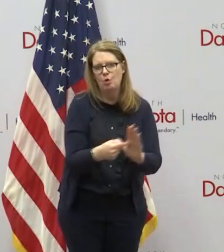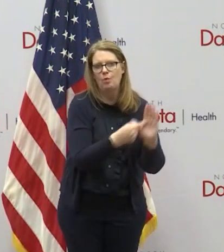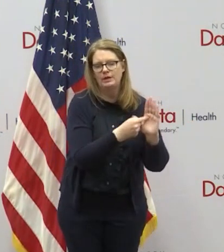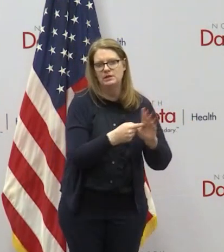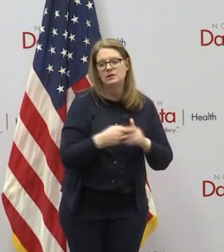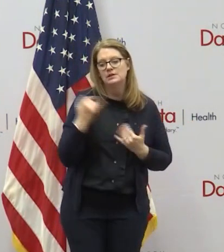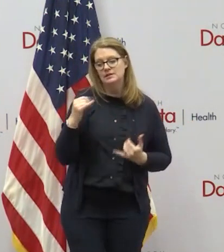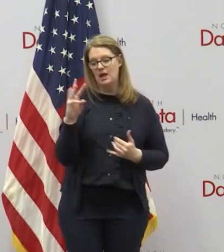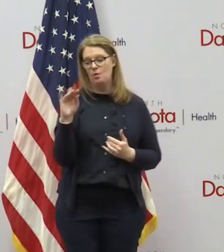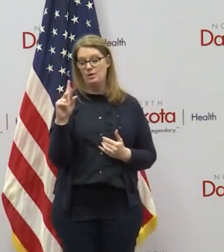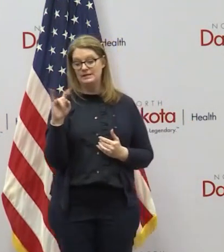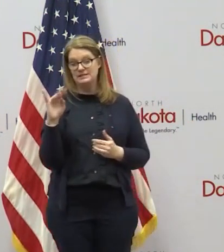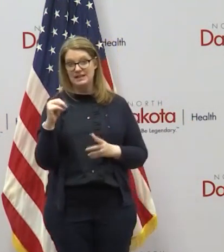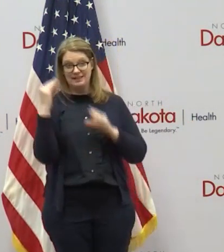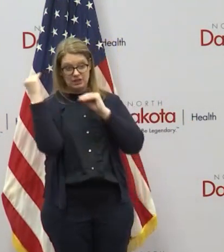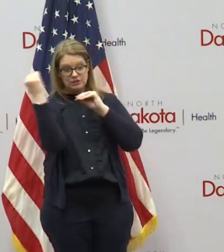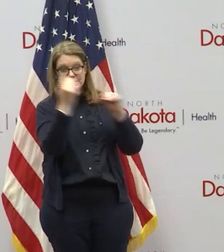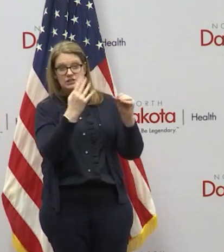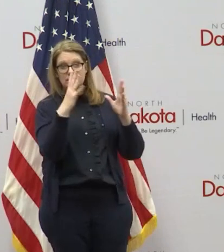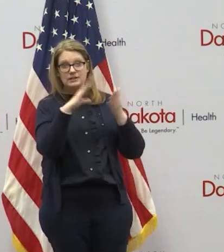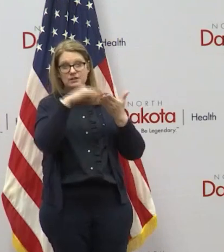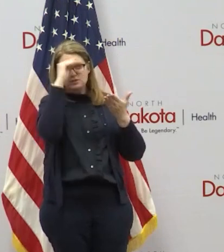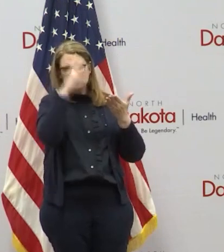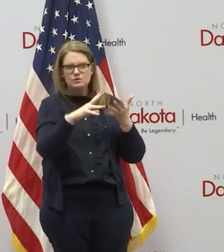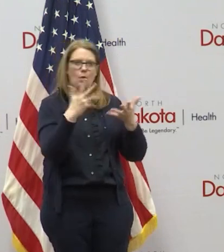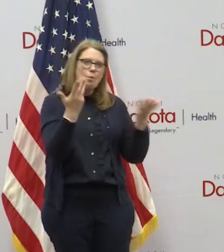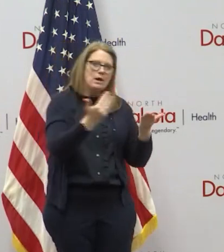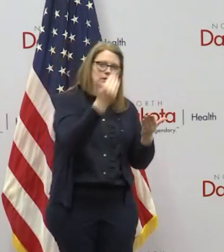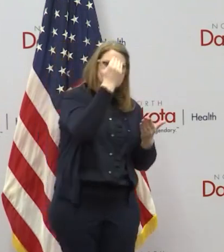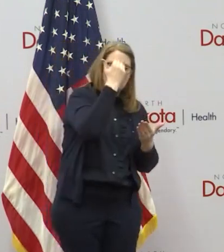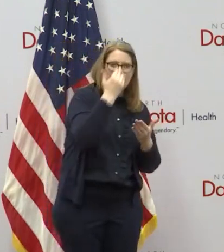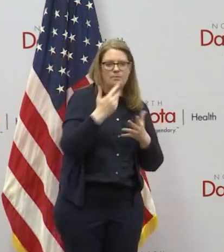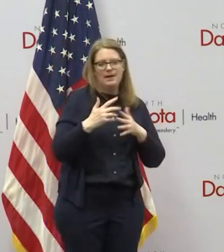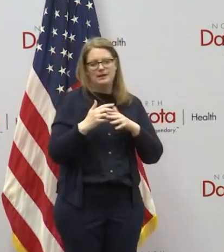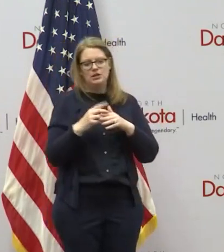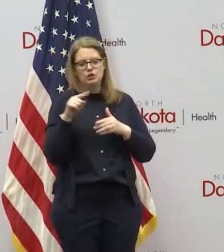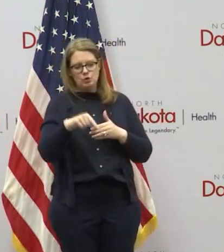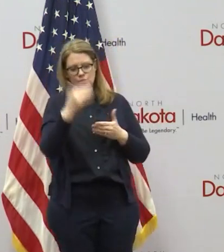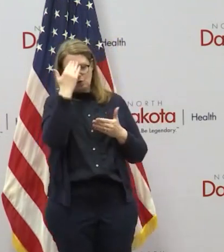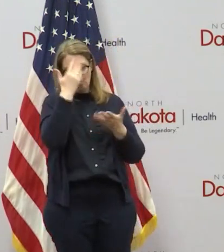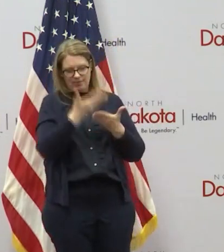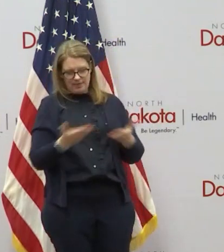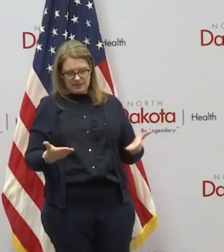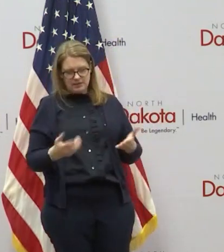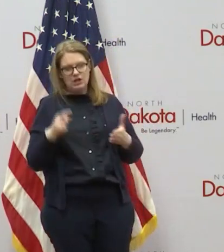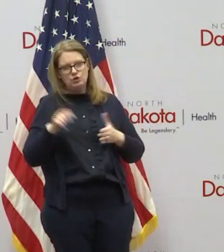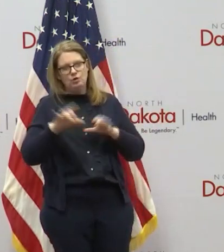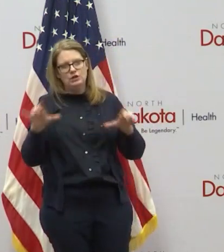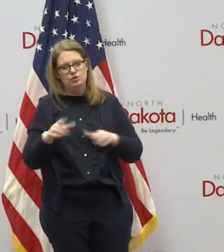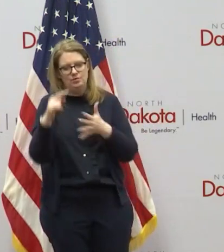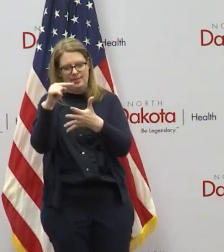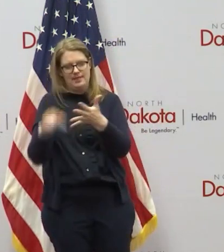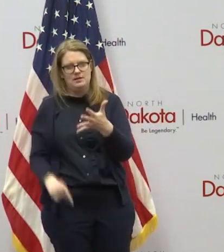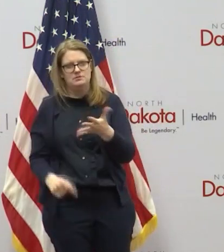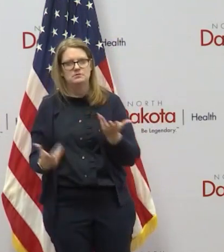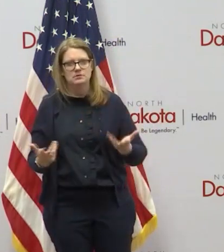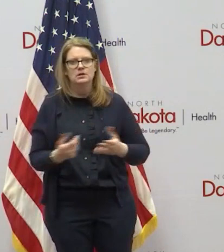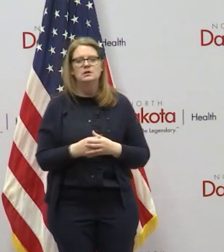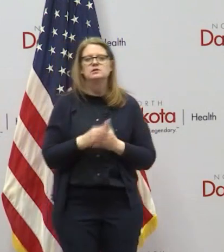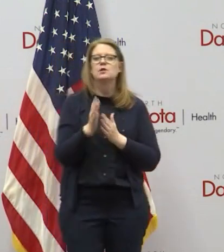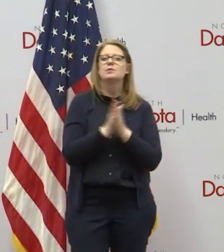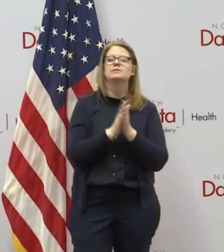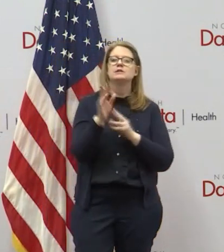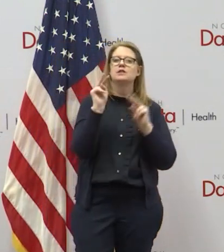are teaching our students not only what to know, but what they can do with what they know. So I think as we look forward into